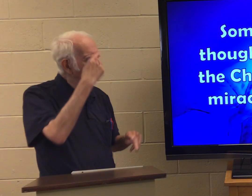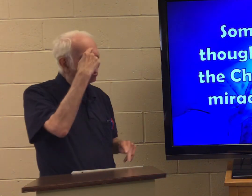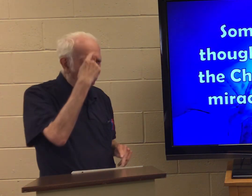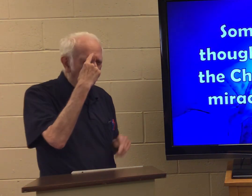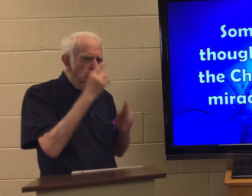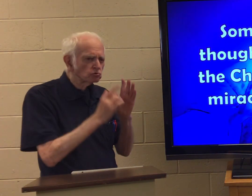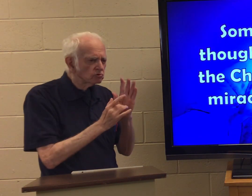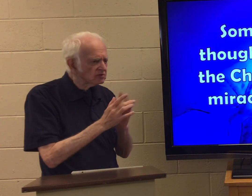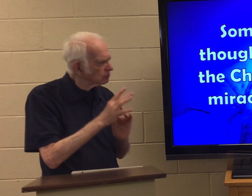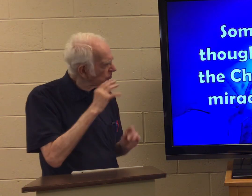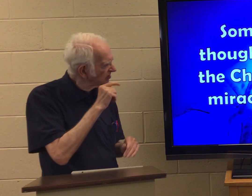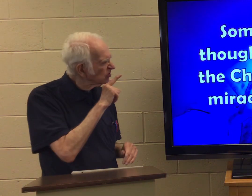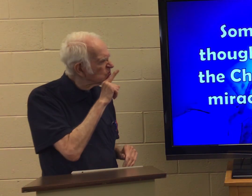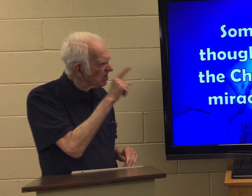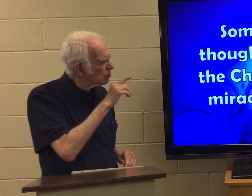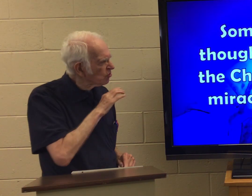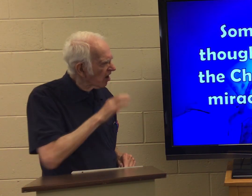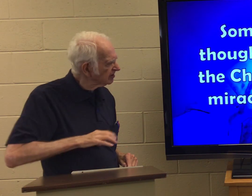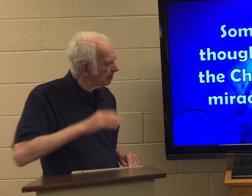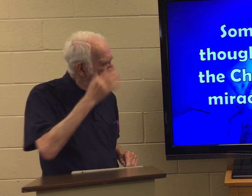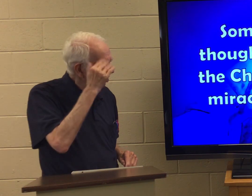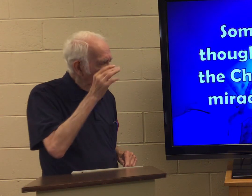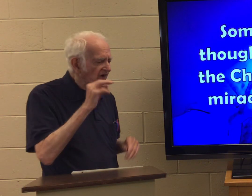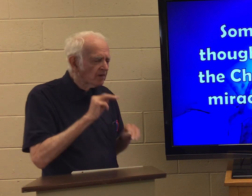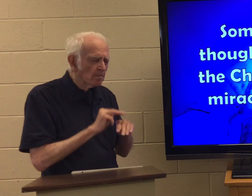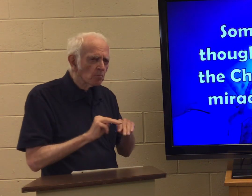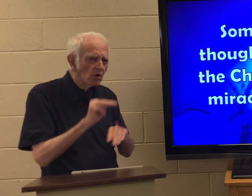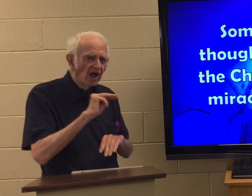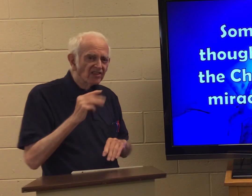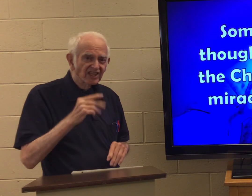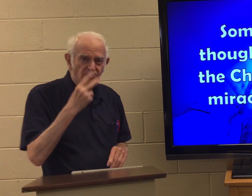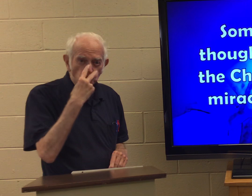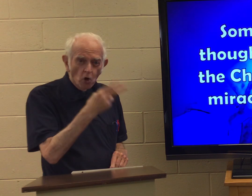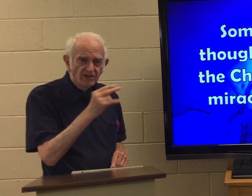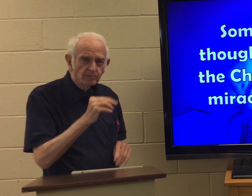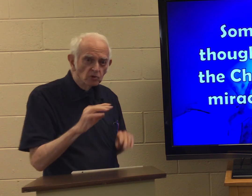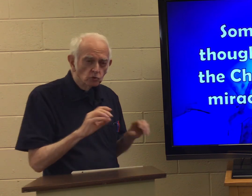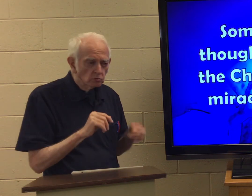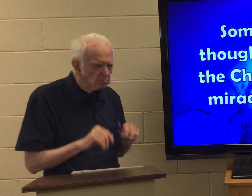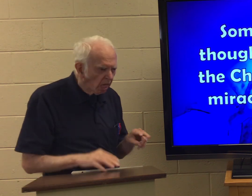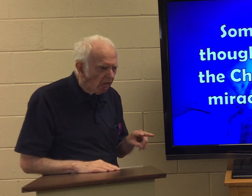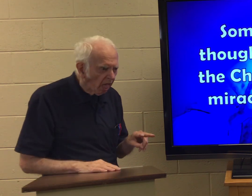Some of the people thought Jesus really was the Christ because of the miracles they saw him do,